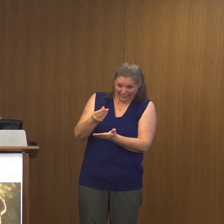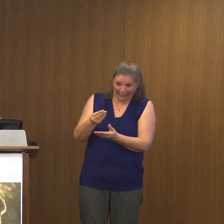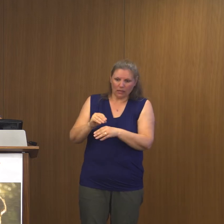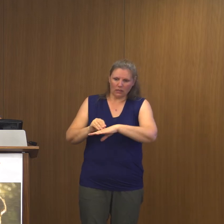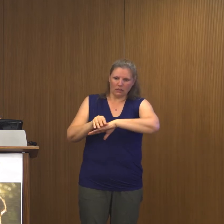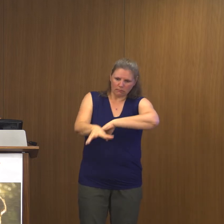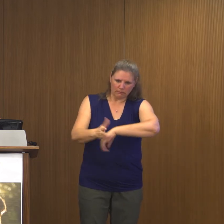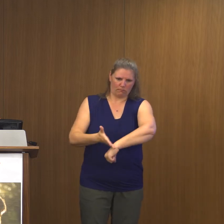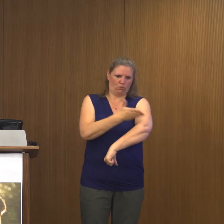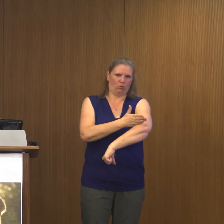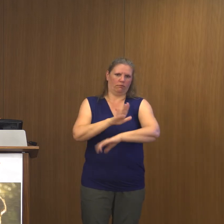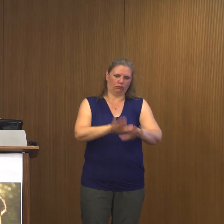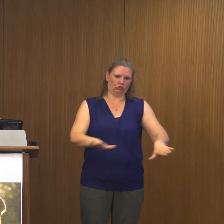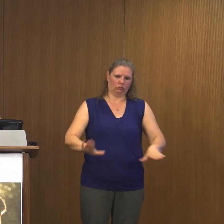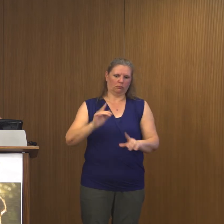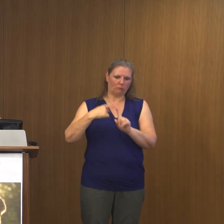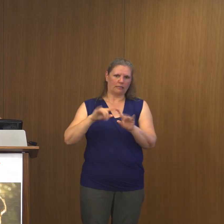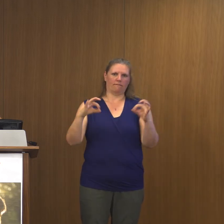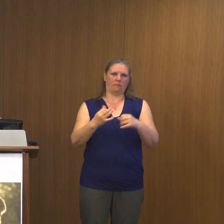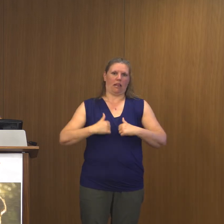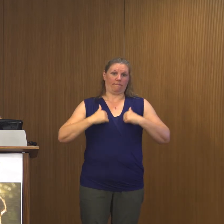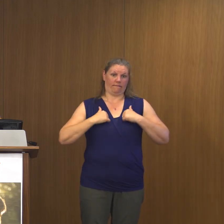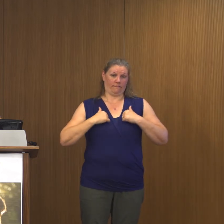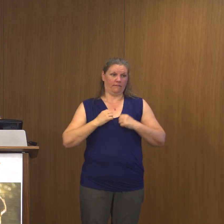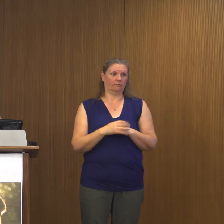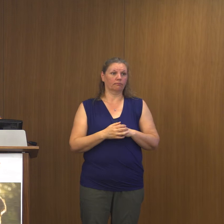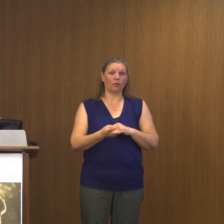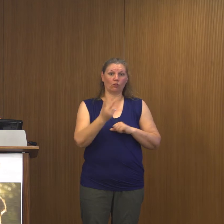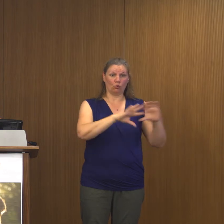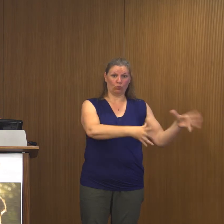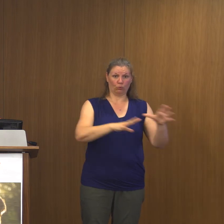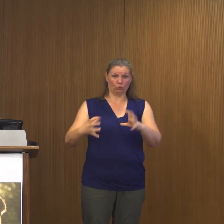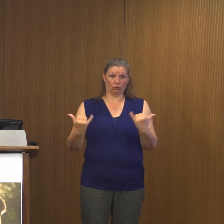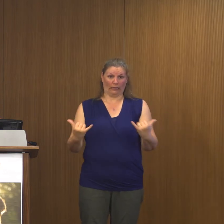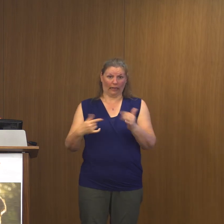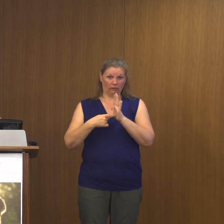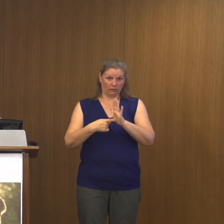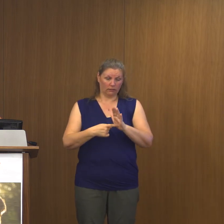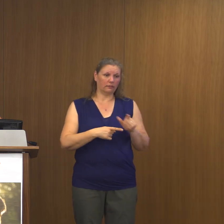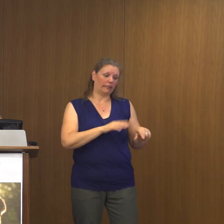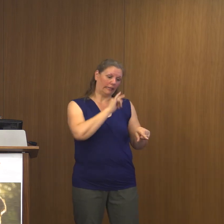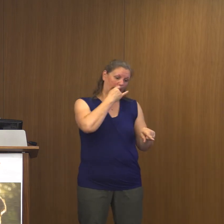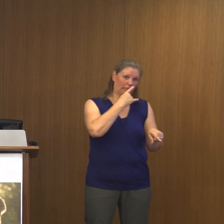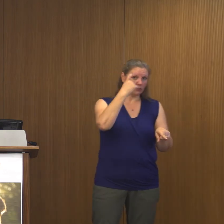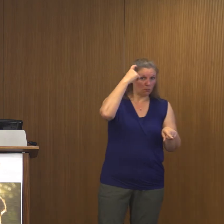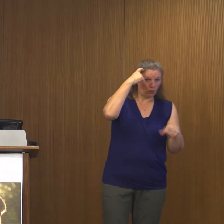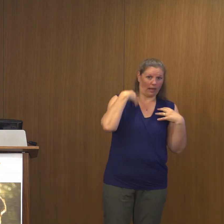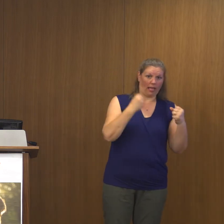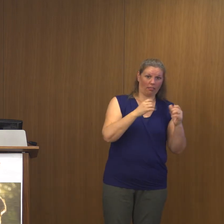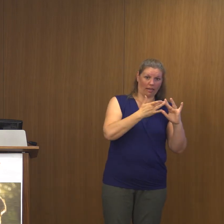children and their families. The 2 networks that are represented here very quickly, Kids Bring Health Network, it's a